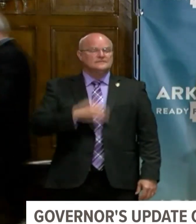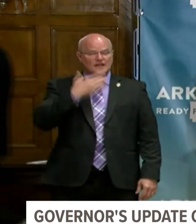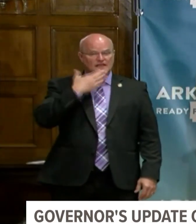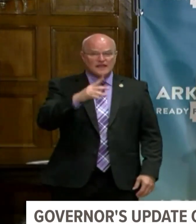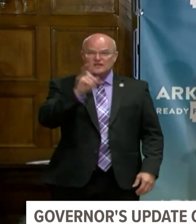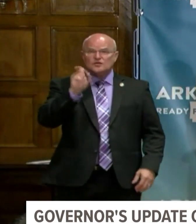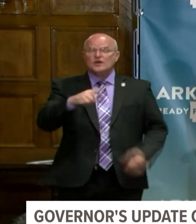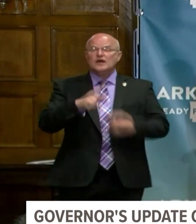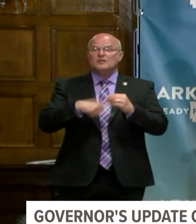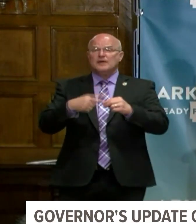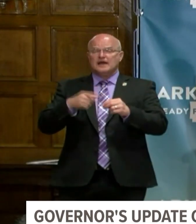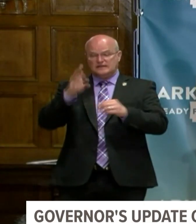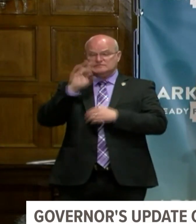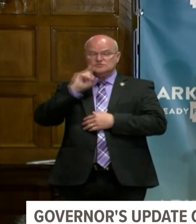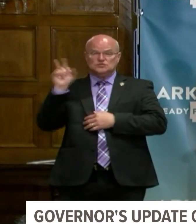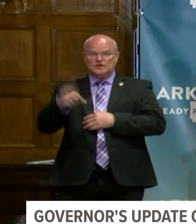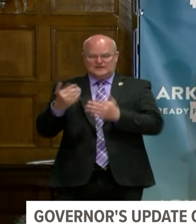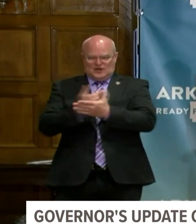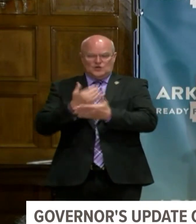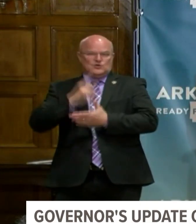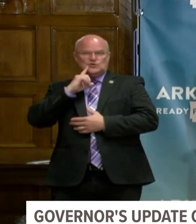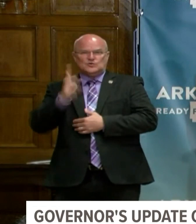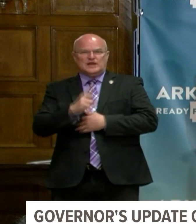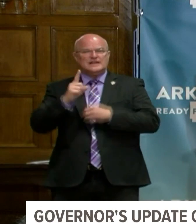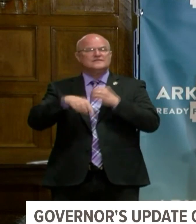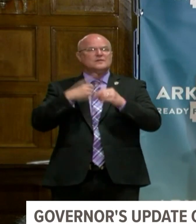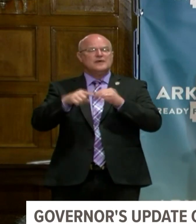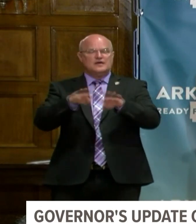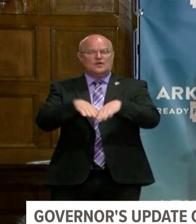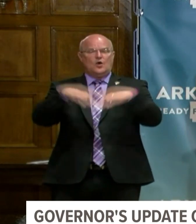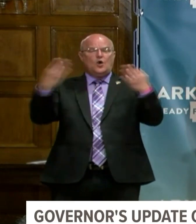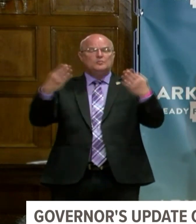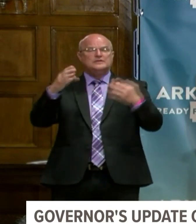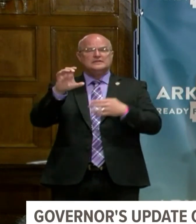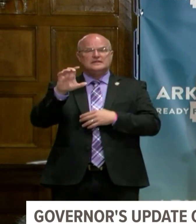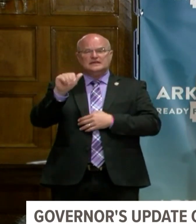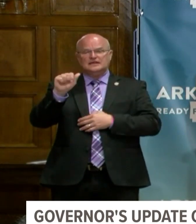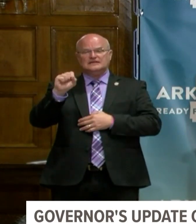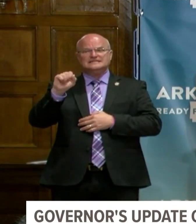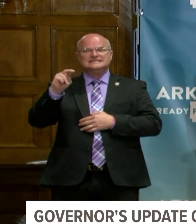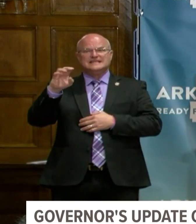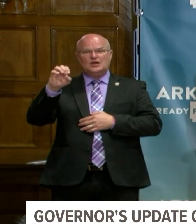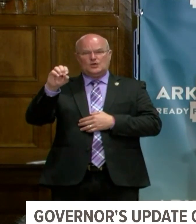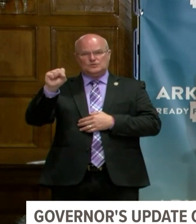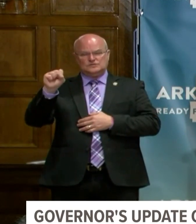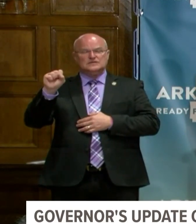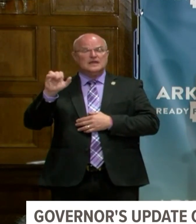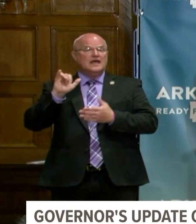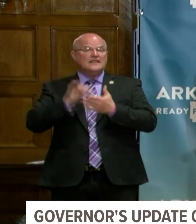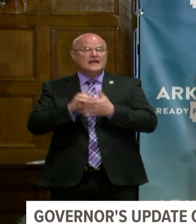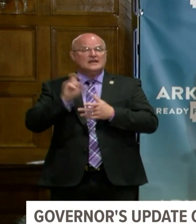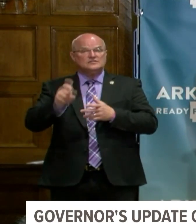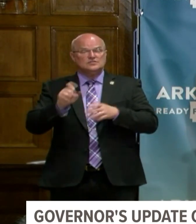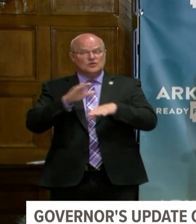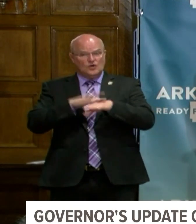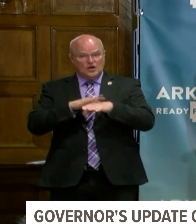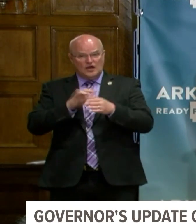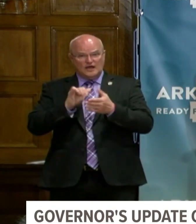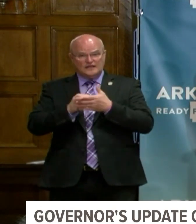Thank you. The question is about our new directive concerning reopening casinos. That should go on